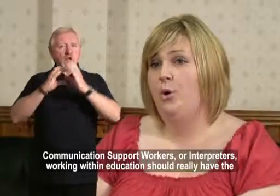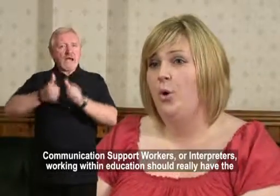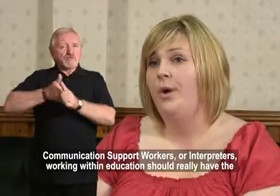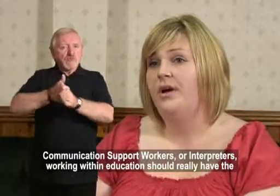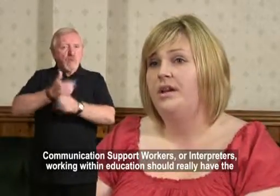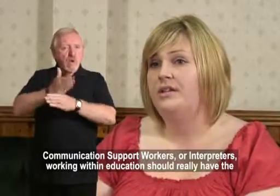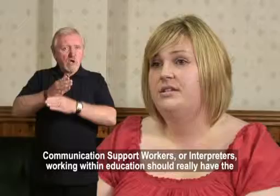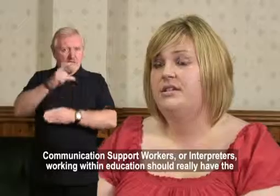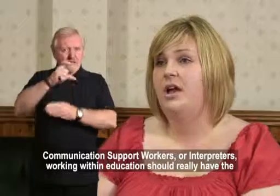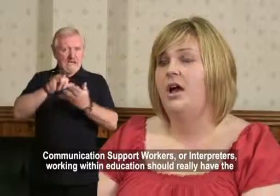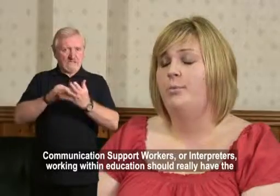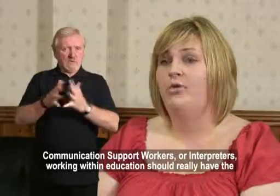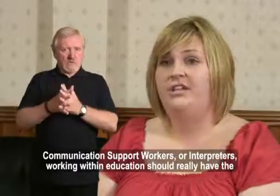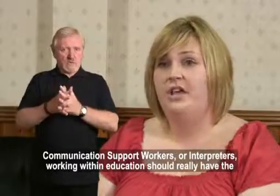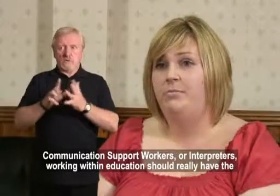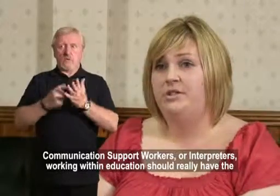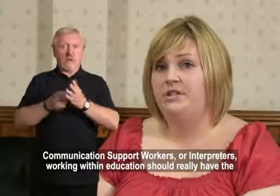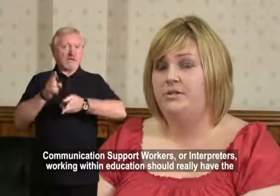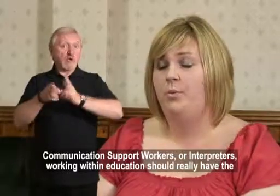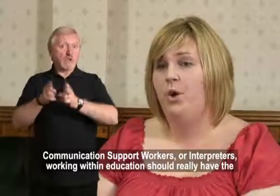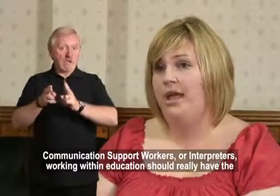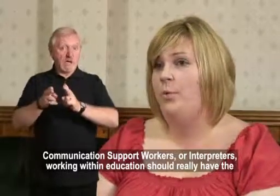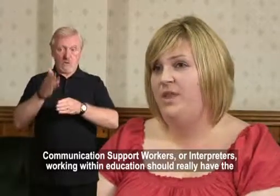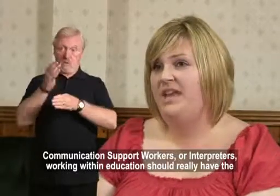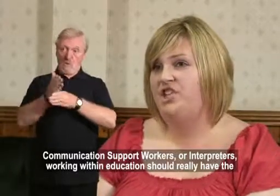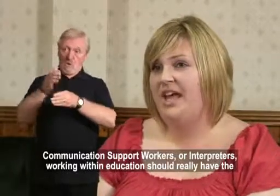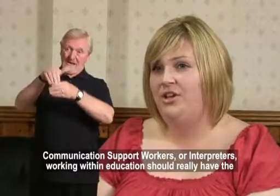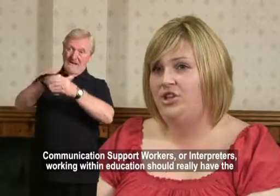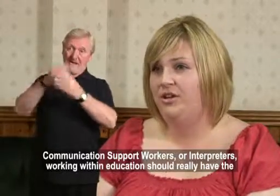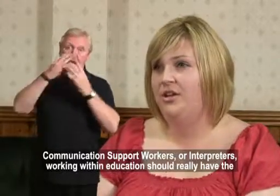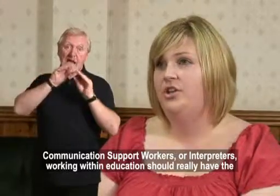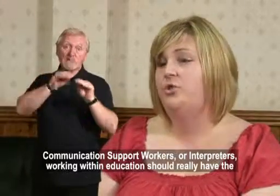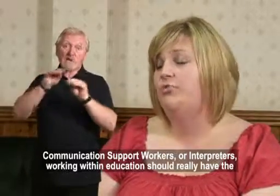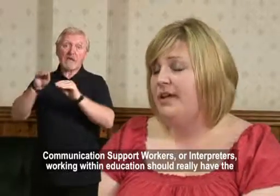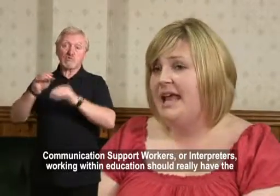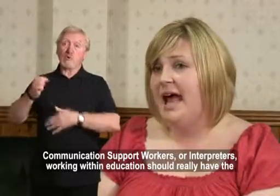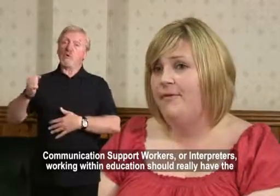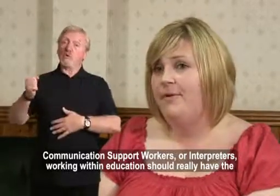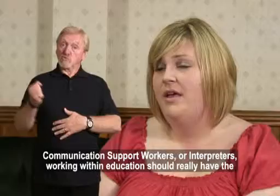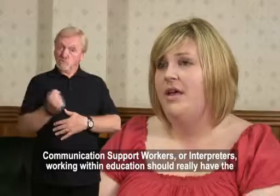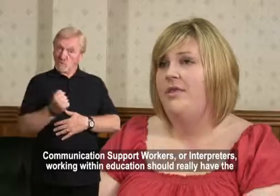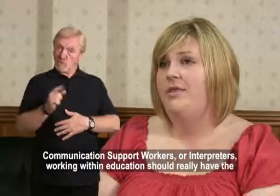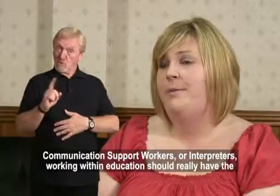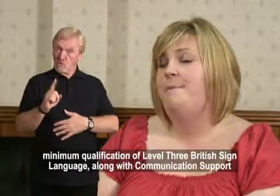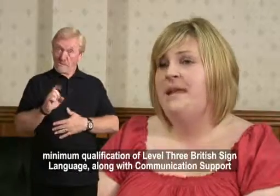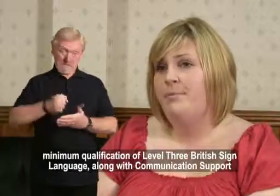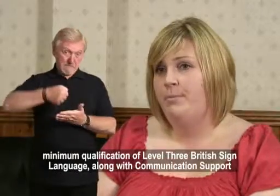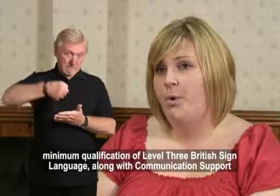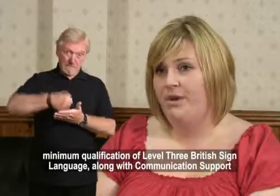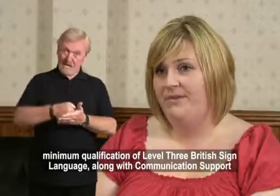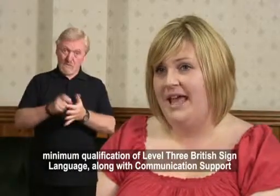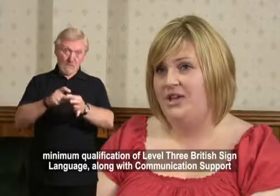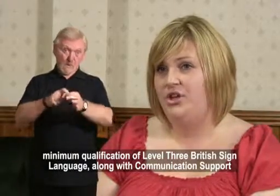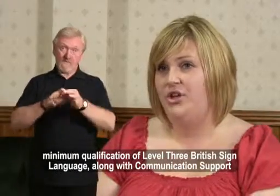Communication support workers or interpreters working within education should really have the